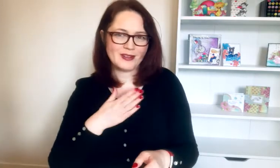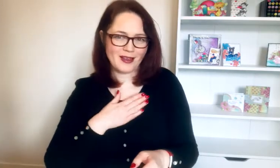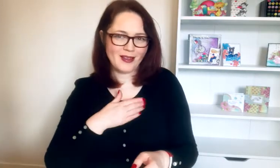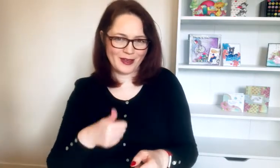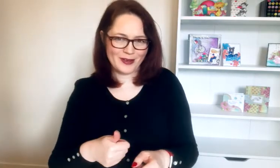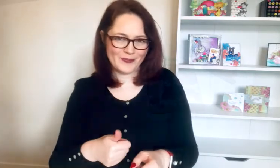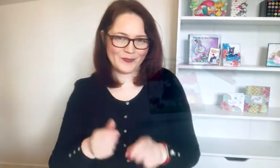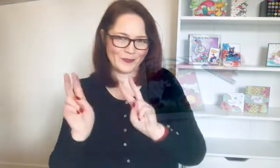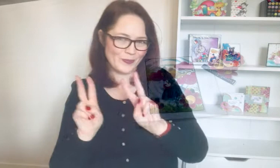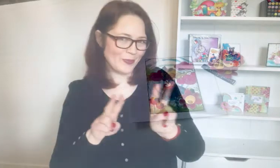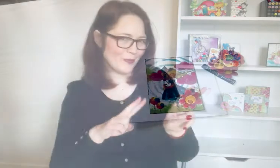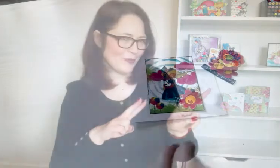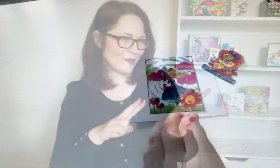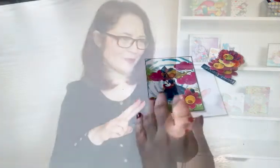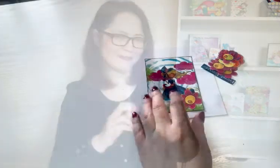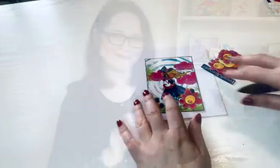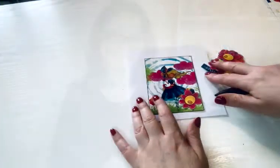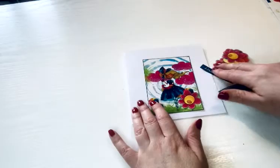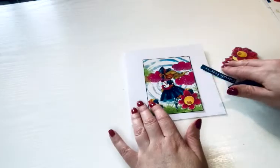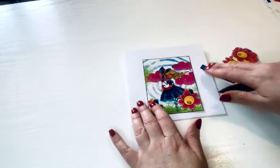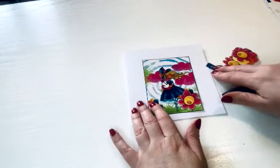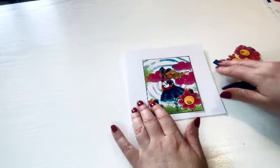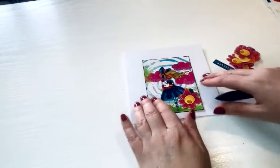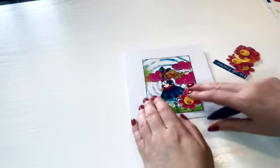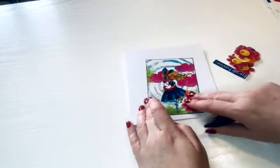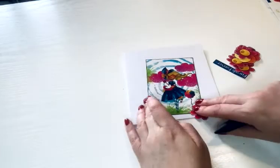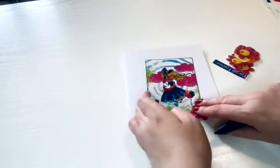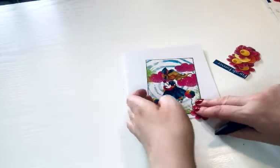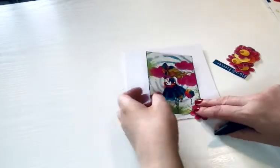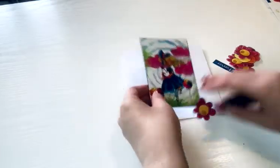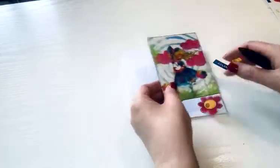them, rearrange it, and get the card how we like it, which we'll just demonstrate now.